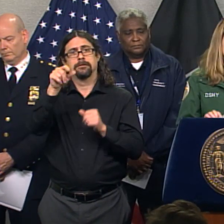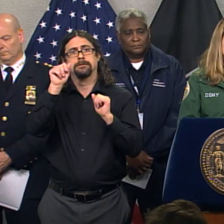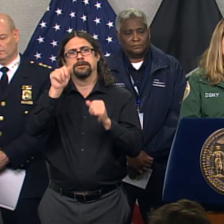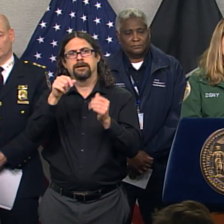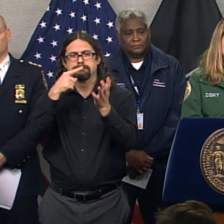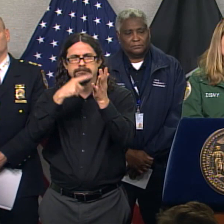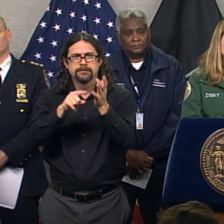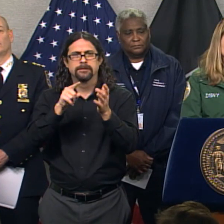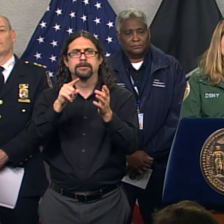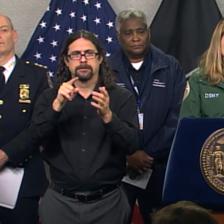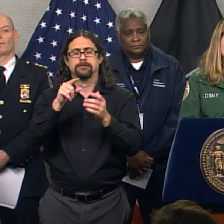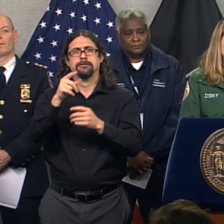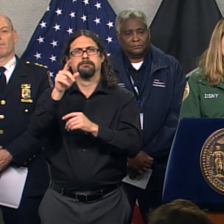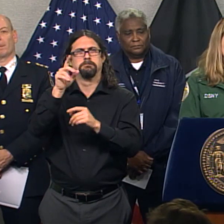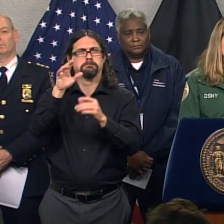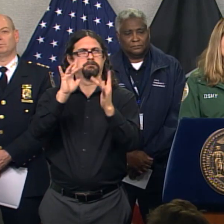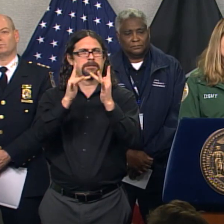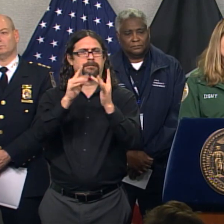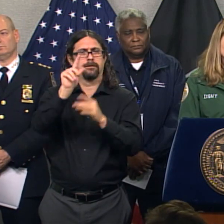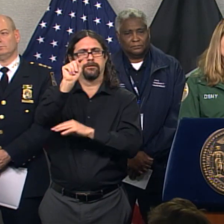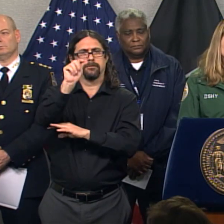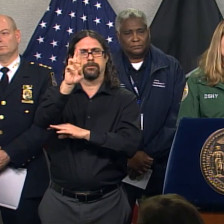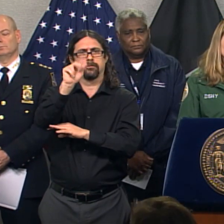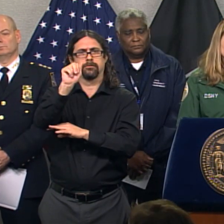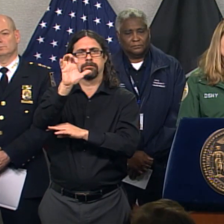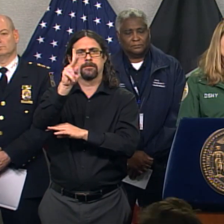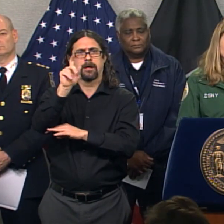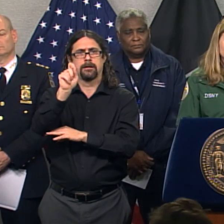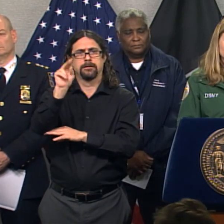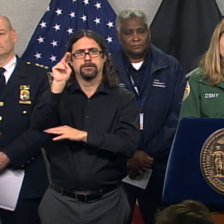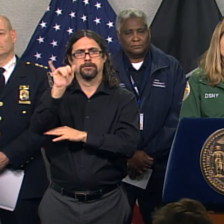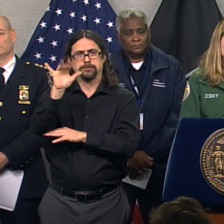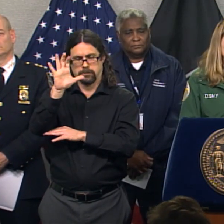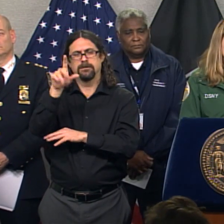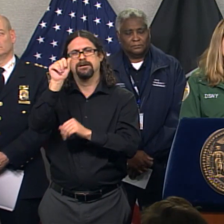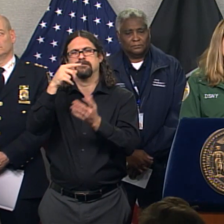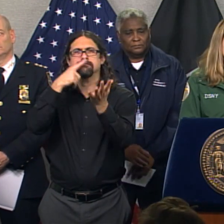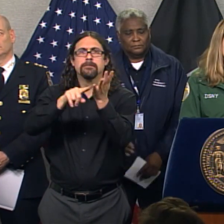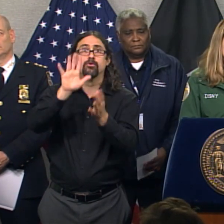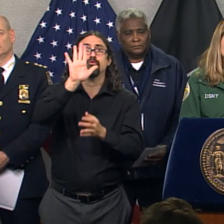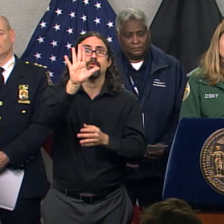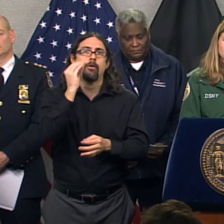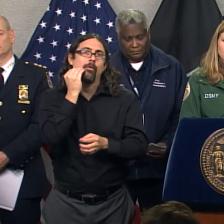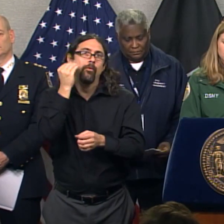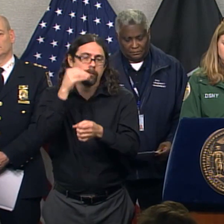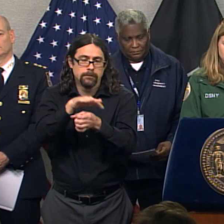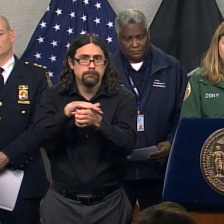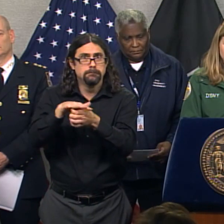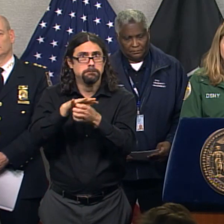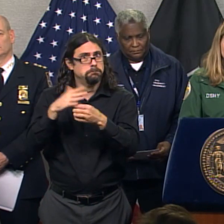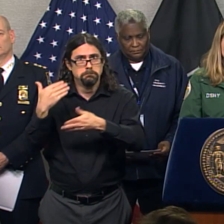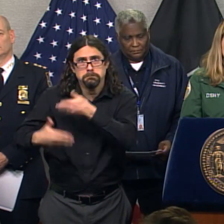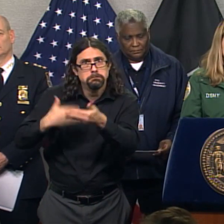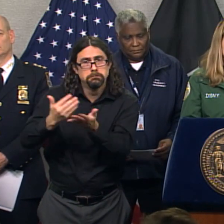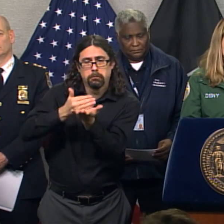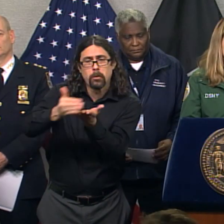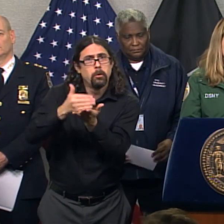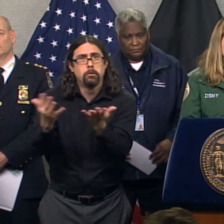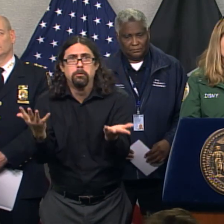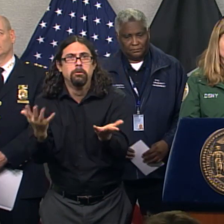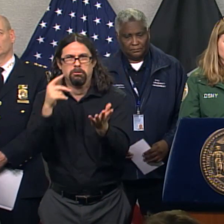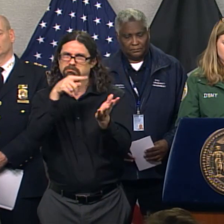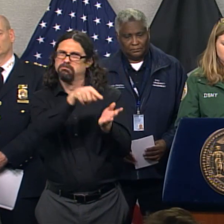Additionally, as the mayor mentioned, we got front-end loaders. 9 of them are actually already working in Staten Island in the Greens, which is a very